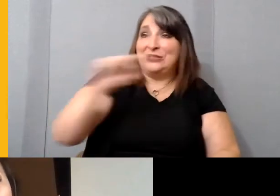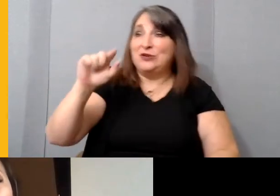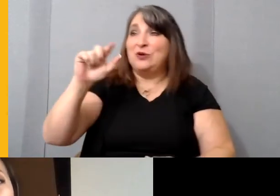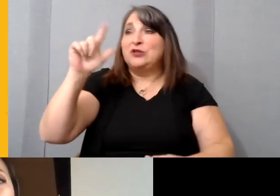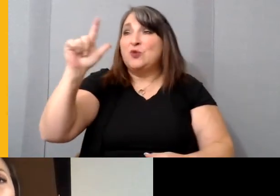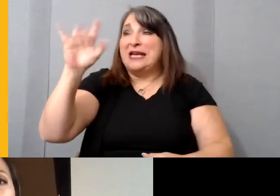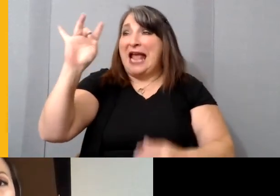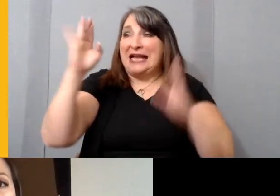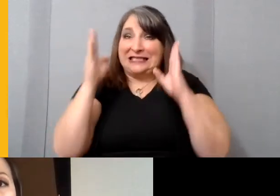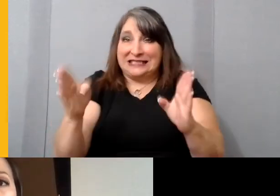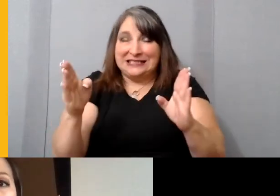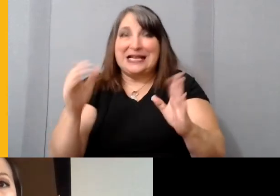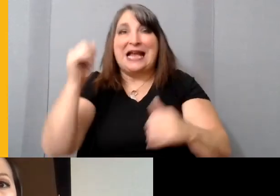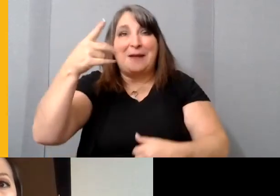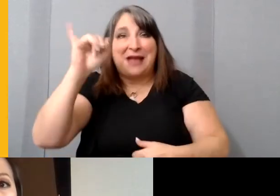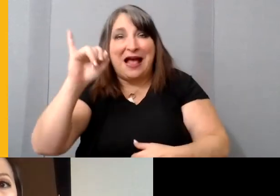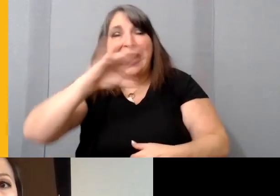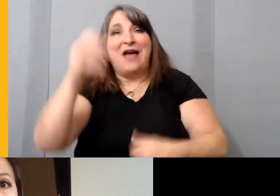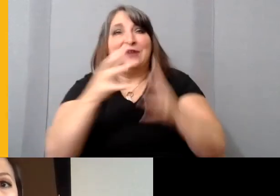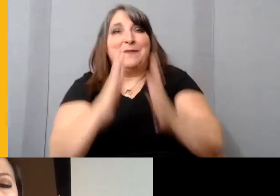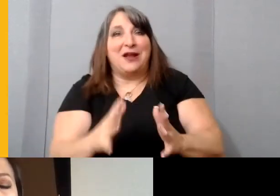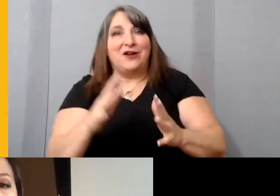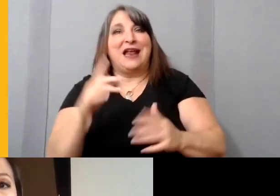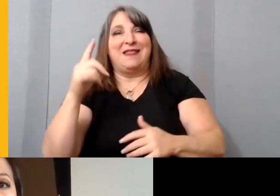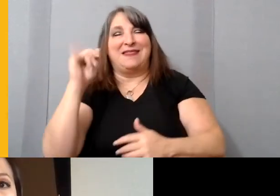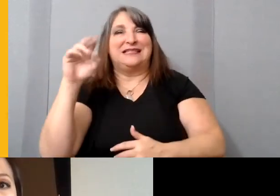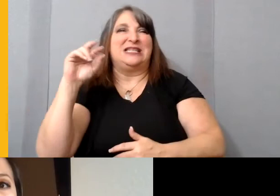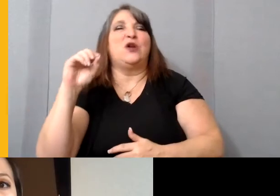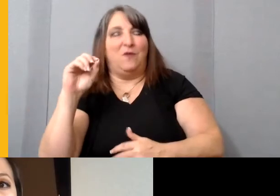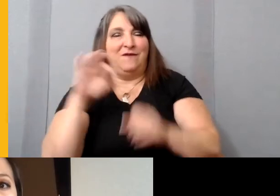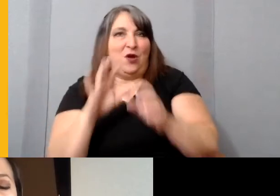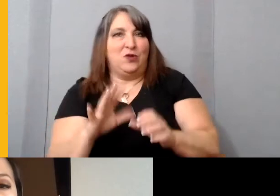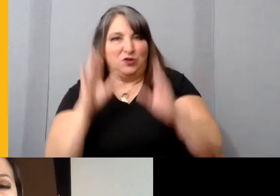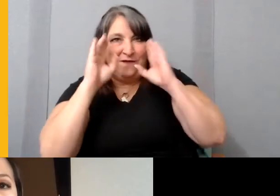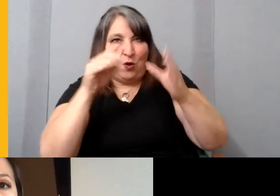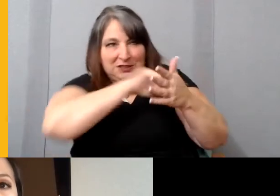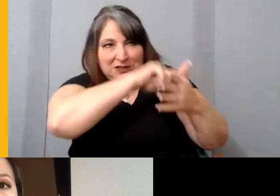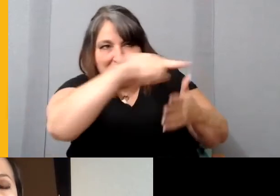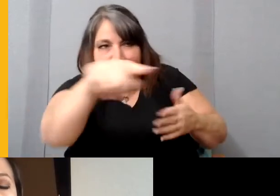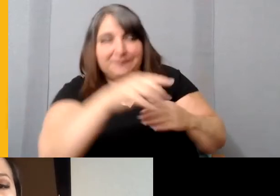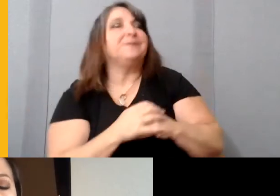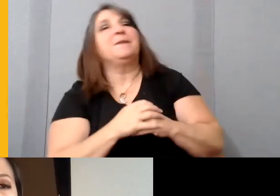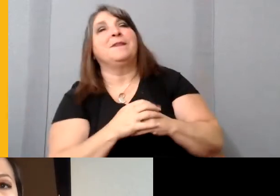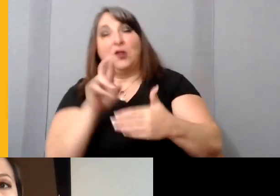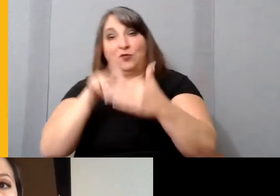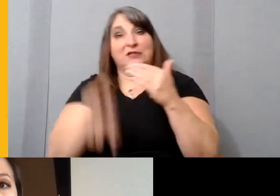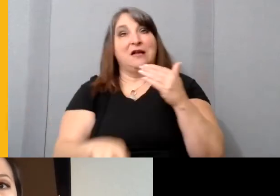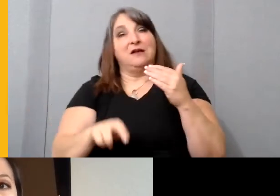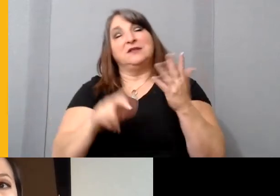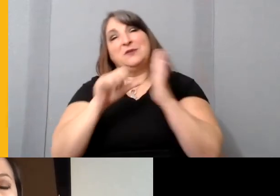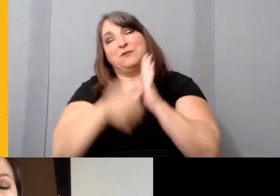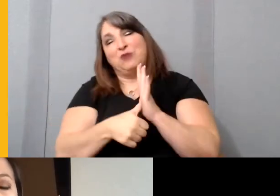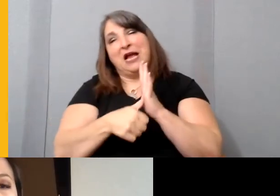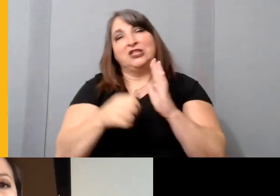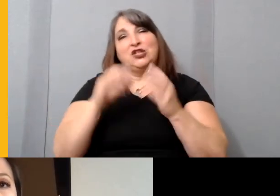and API, African-American, and Latino voters. The results that we had was an impression rate of about 6